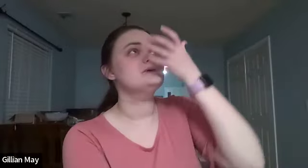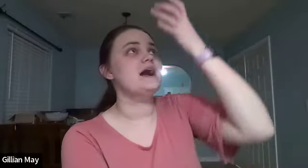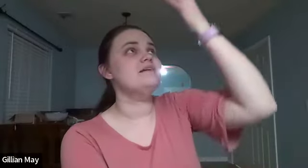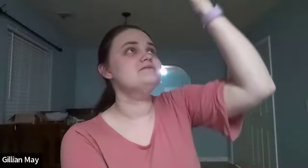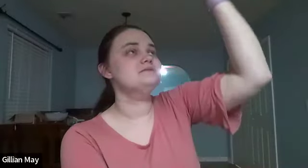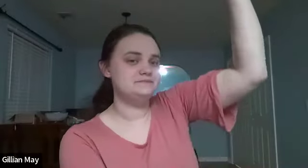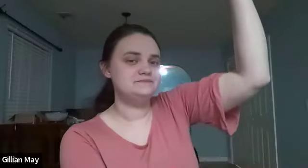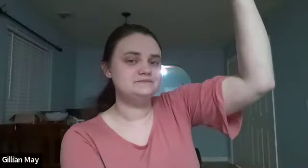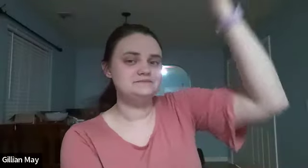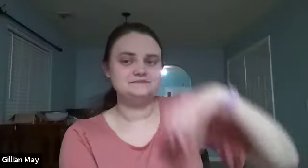giraffe.